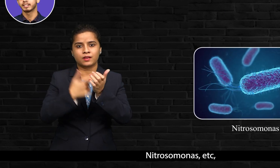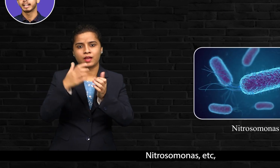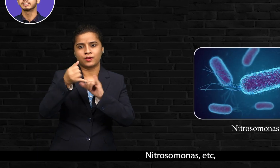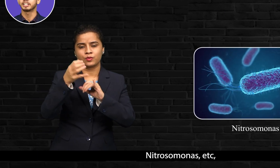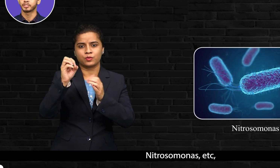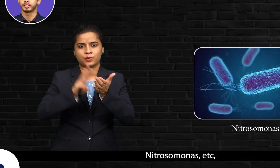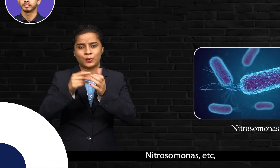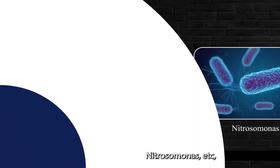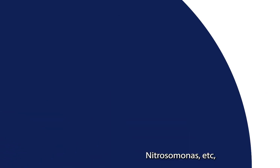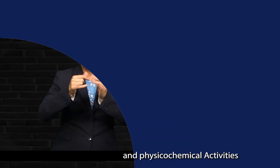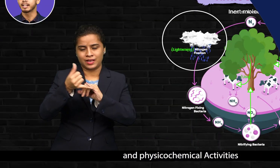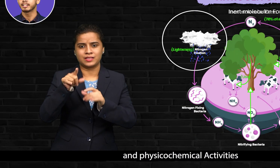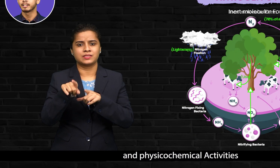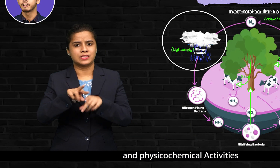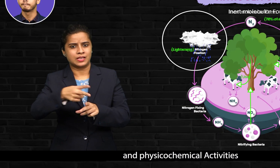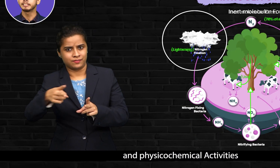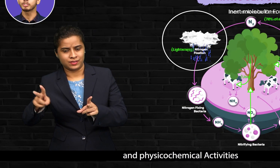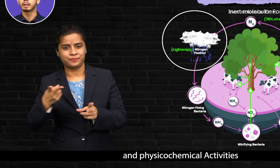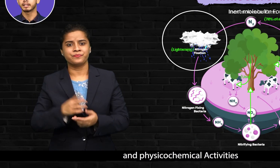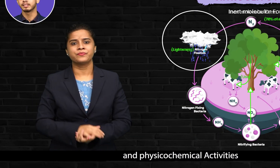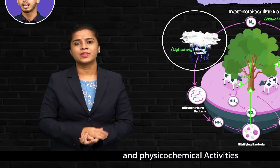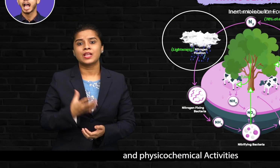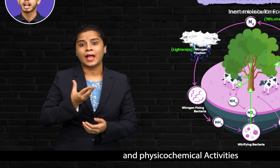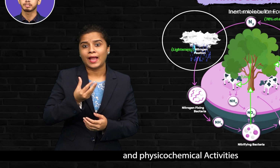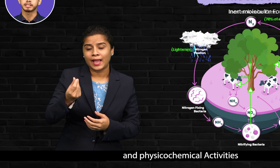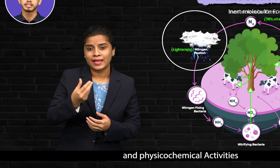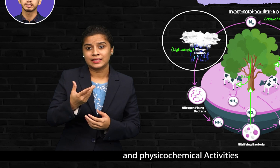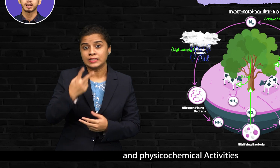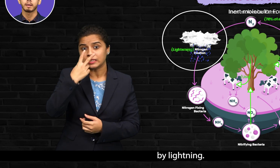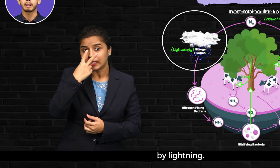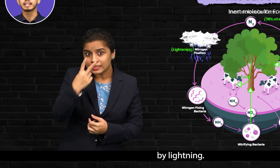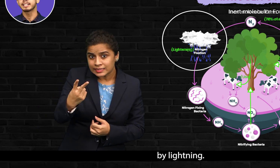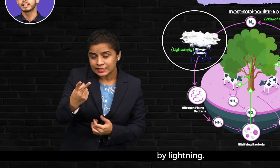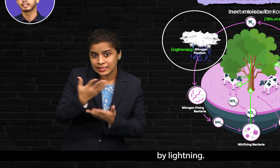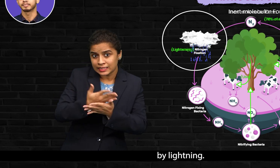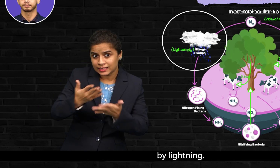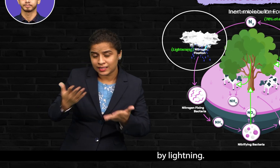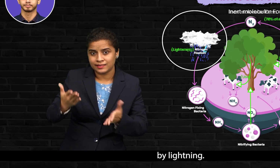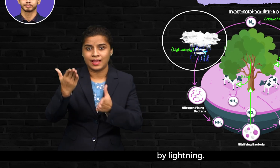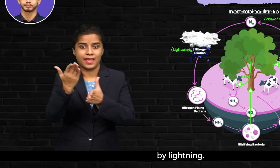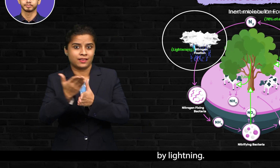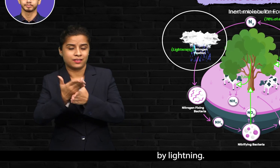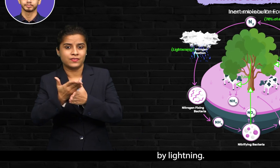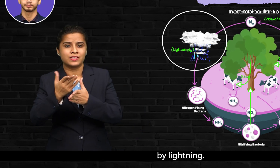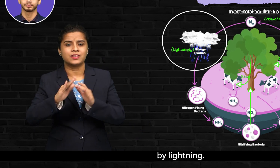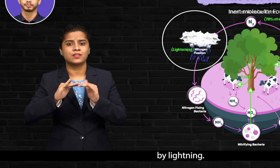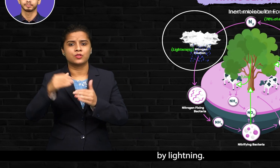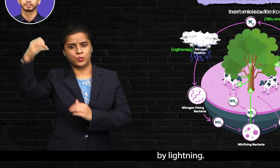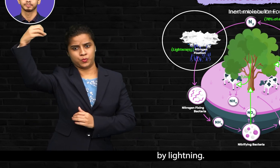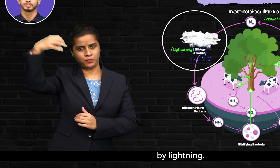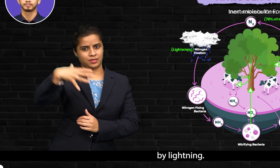nitrosomonas, etc., and physiochemical activities by lightning.